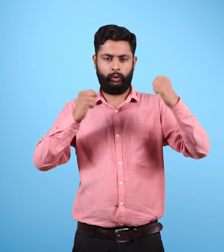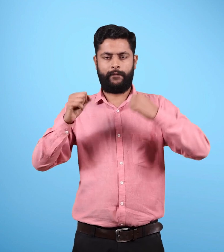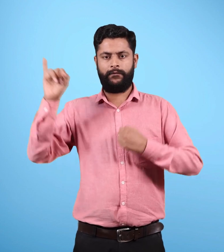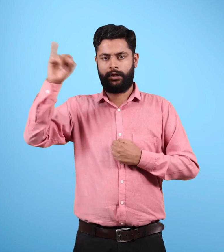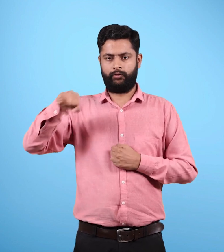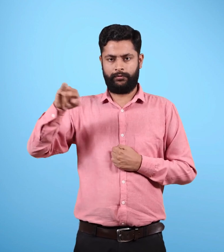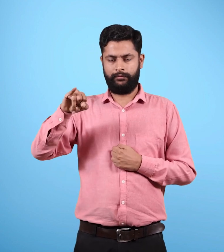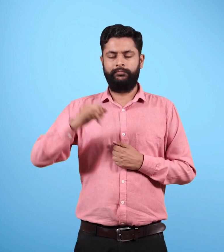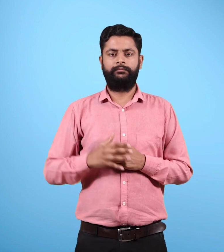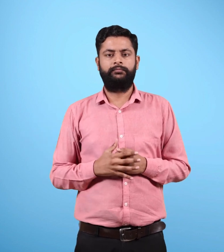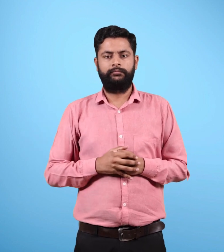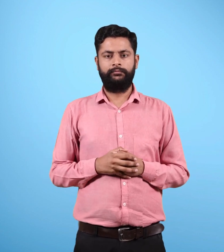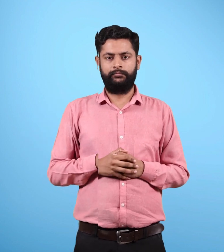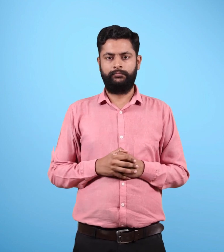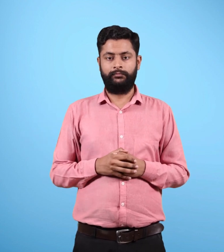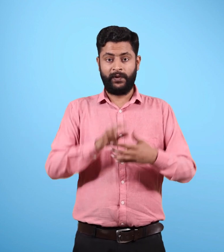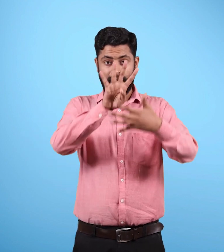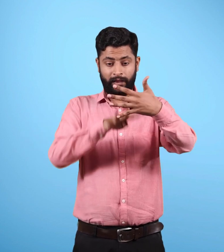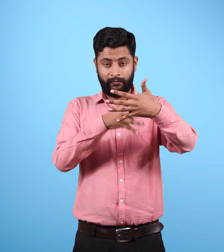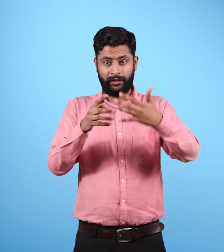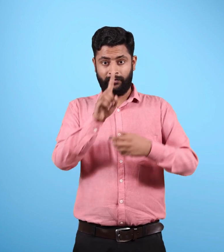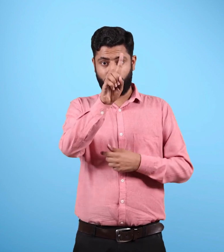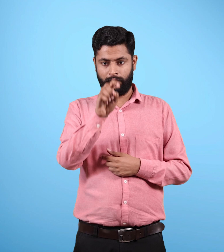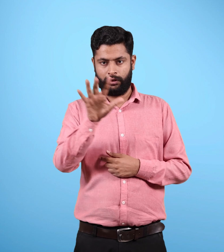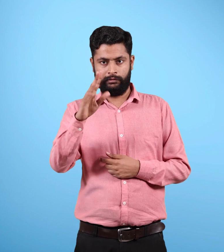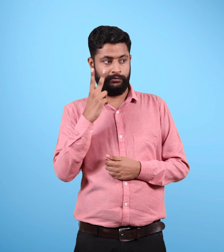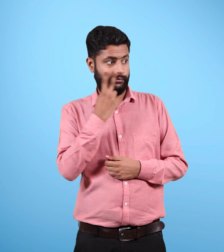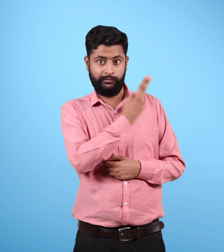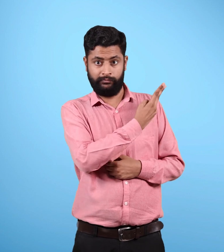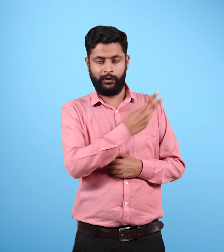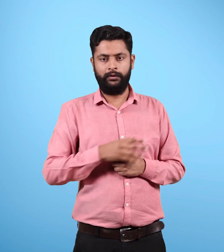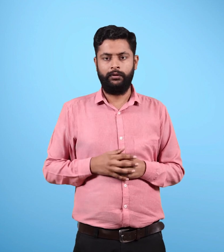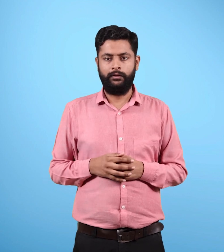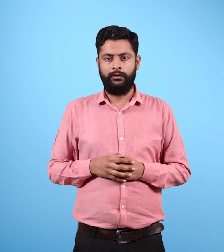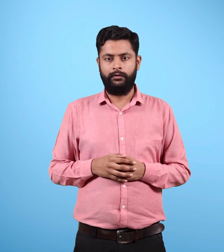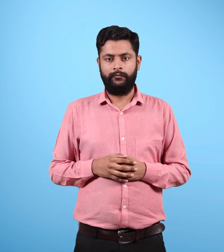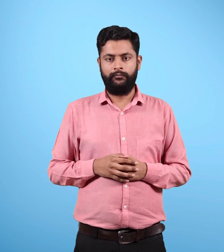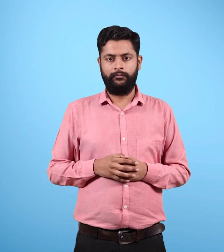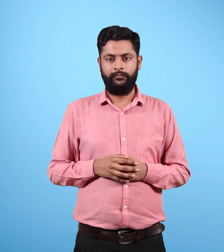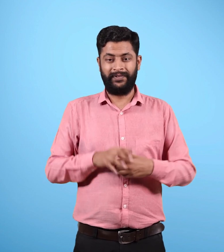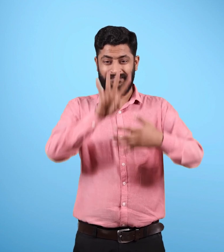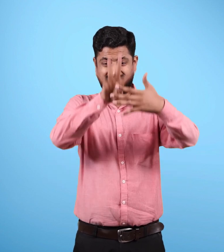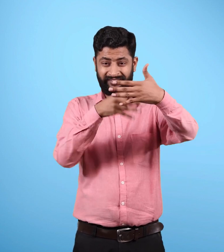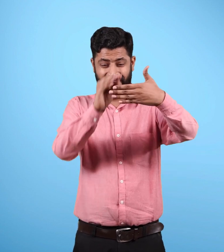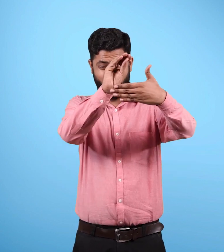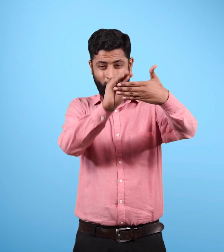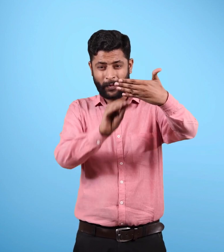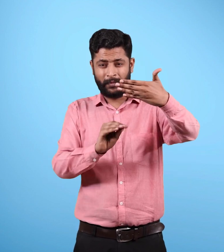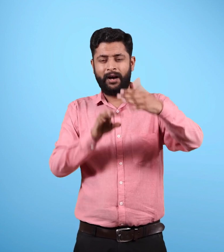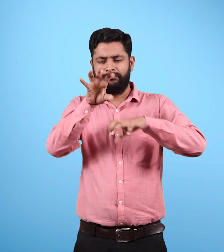Activity 6. Several animals are listed in Table 1.5. For some